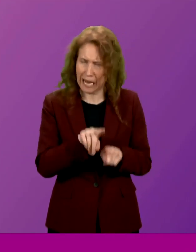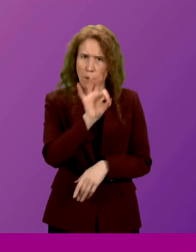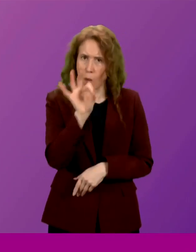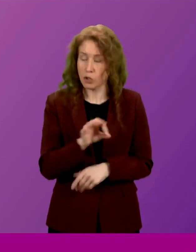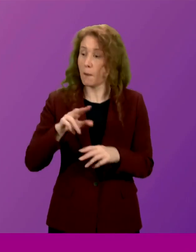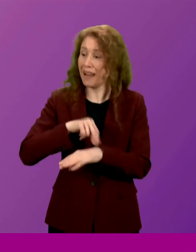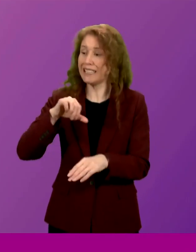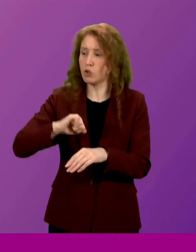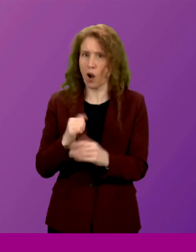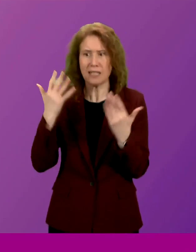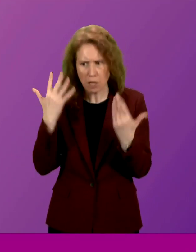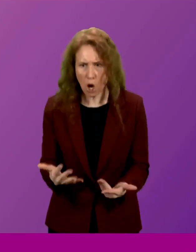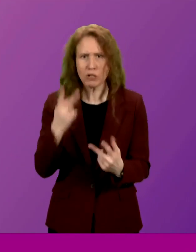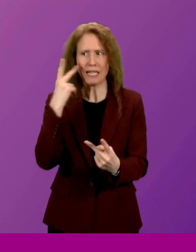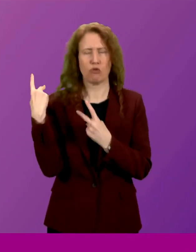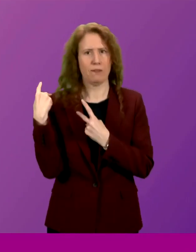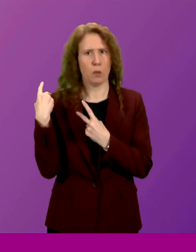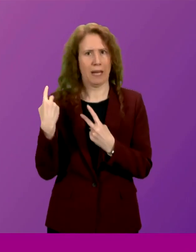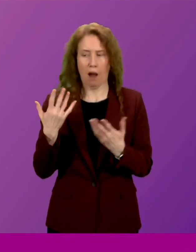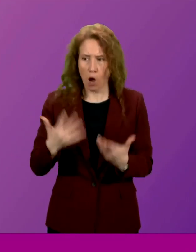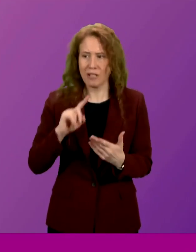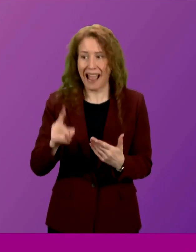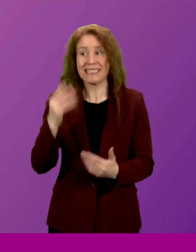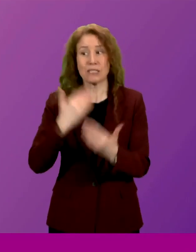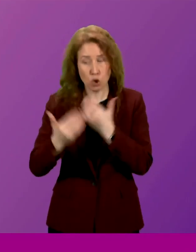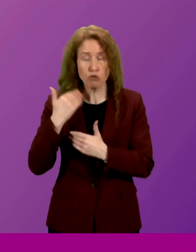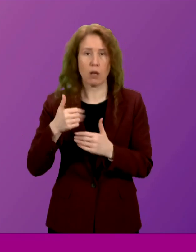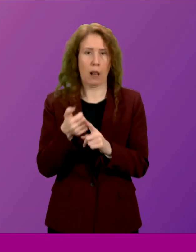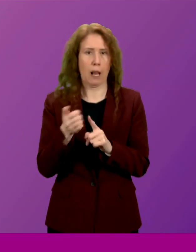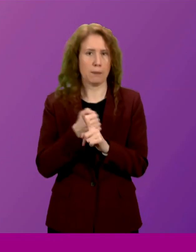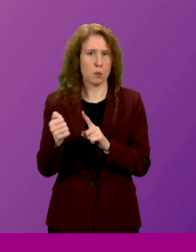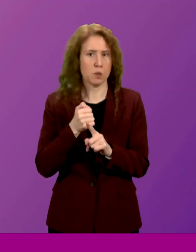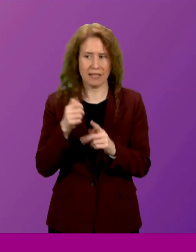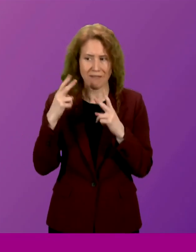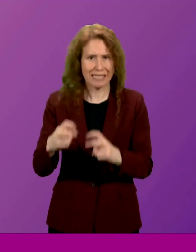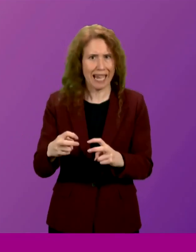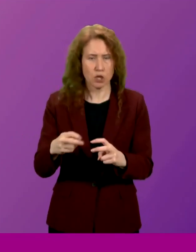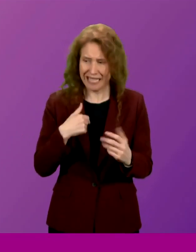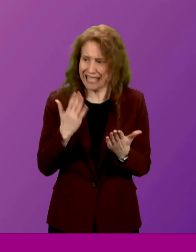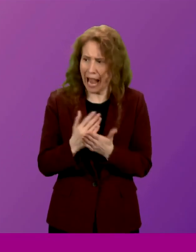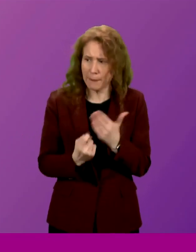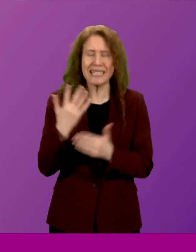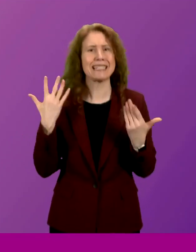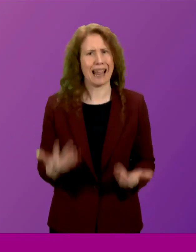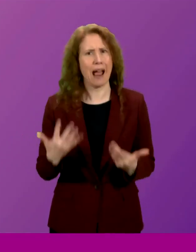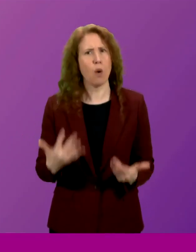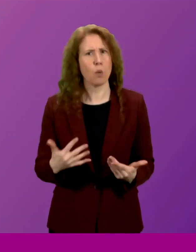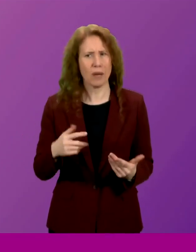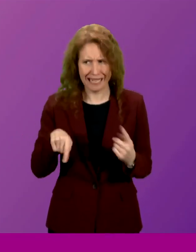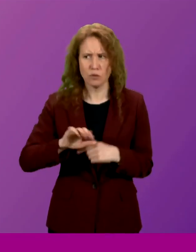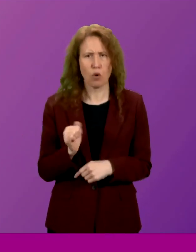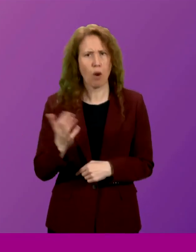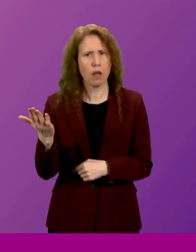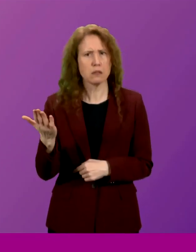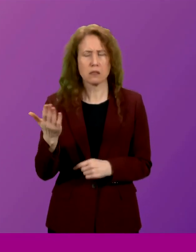Police Scotland is actively reviewing current and historical abuse investigations. So that is happening today in